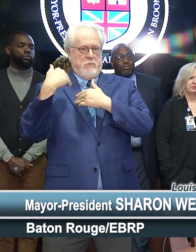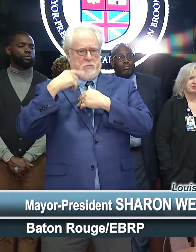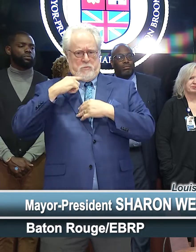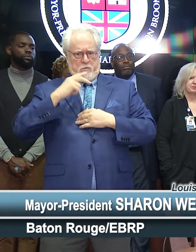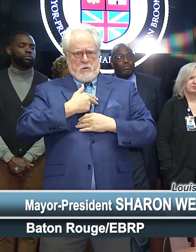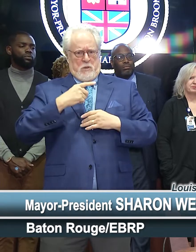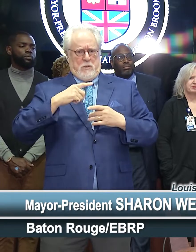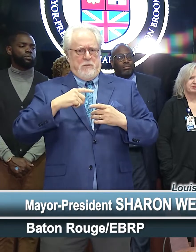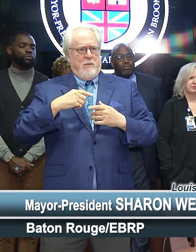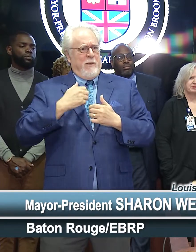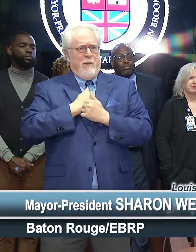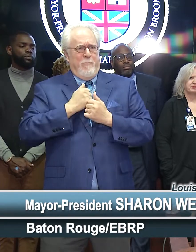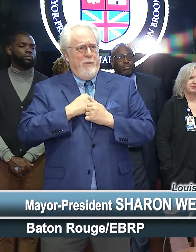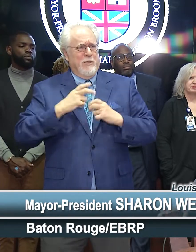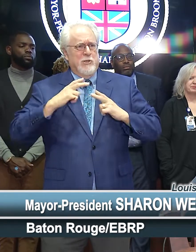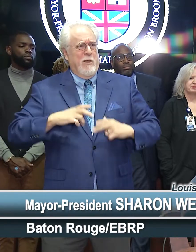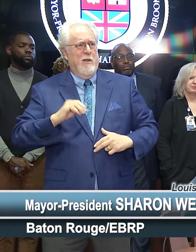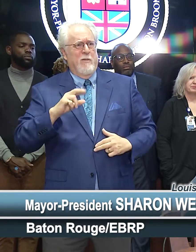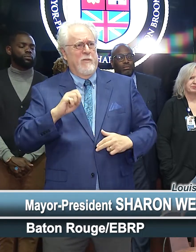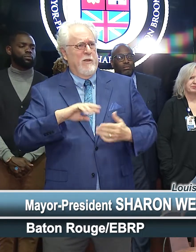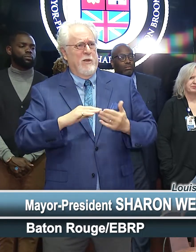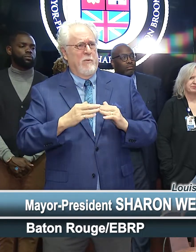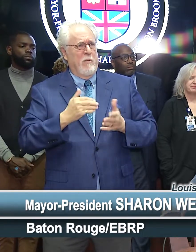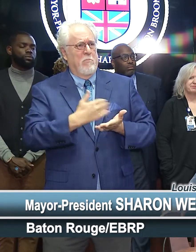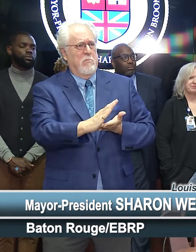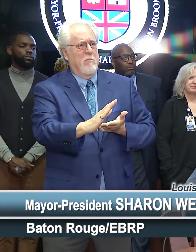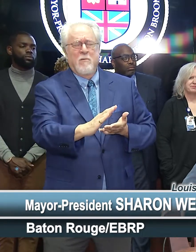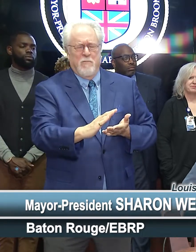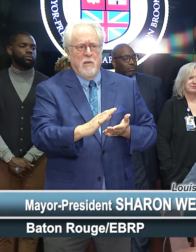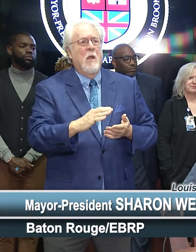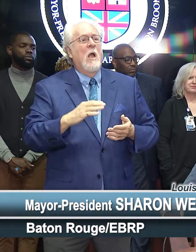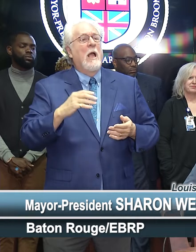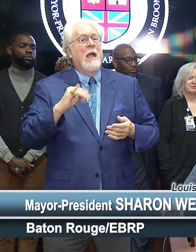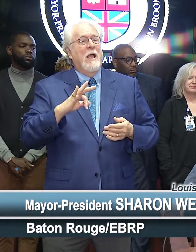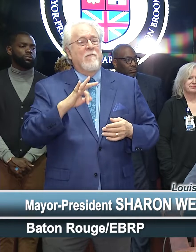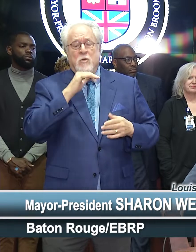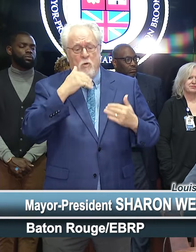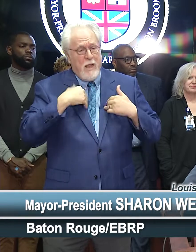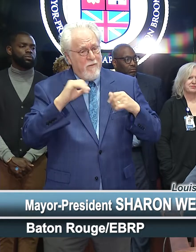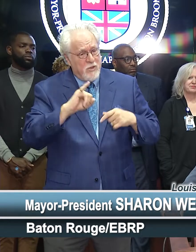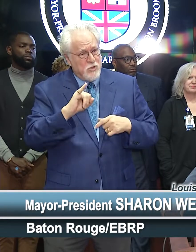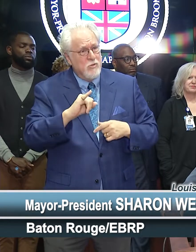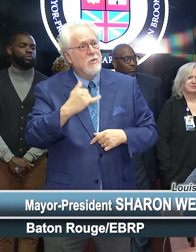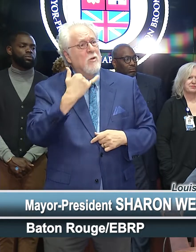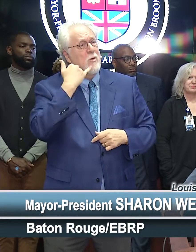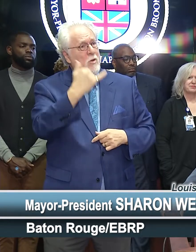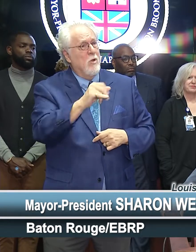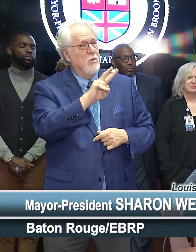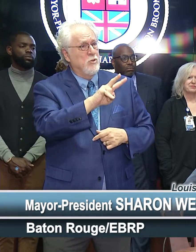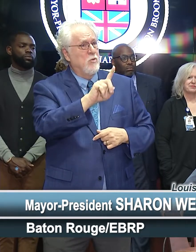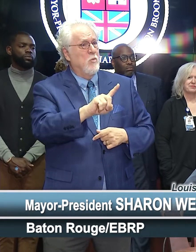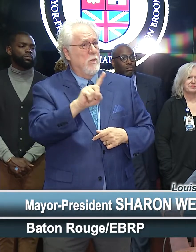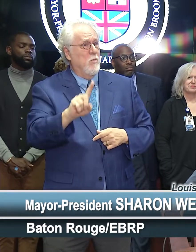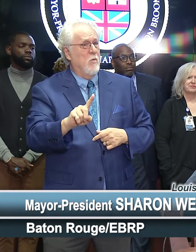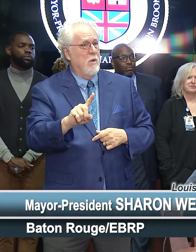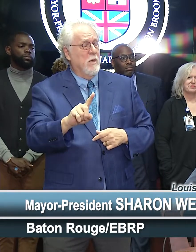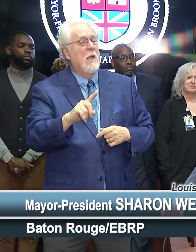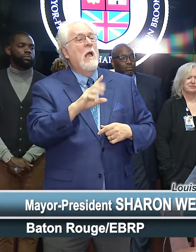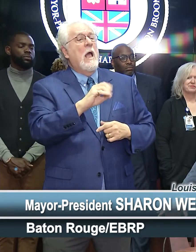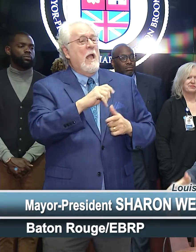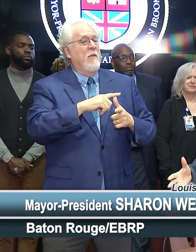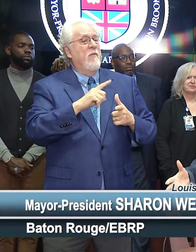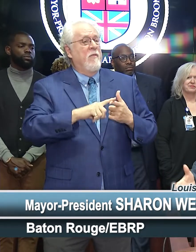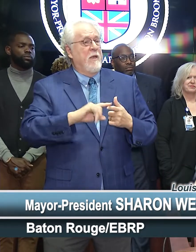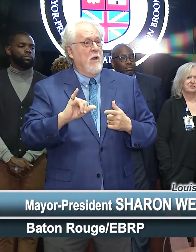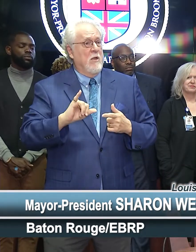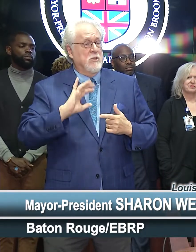a compassionate healthcare community as well. So if someone doesn't have insurance, they should contact 211. And also,